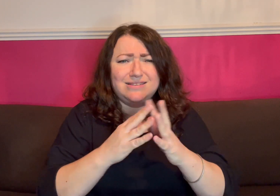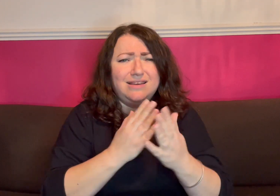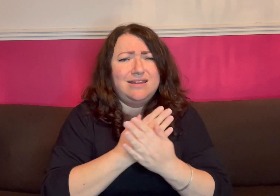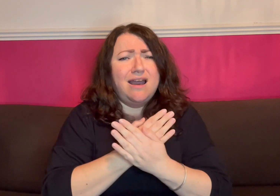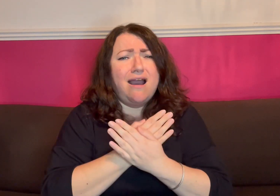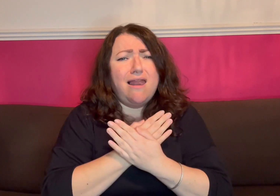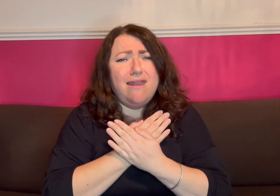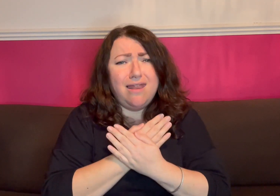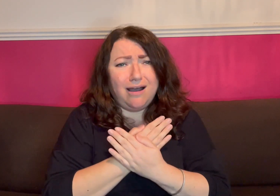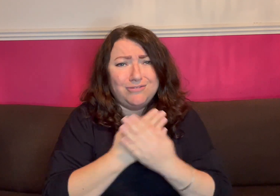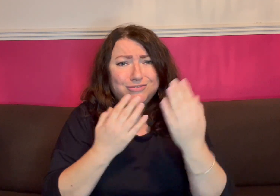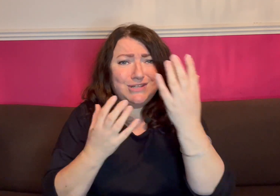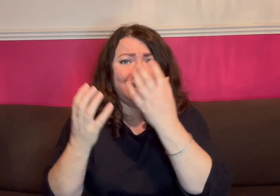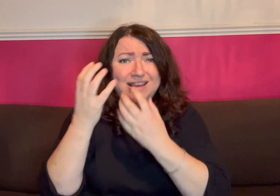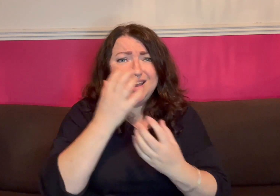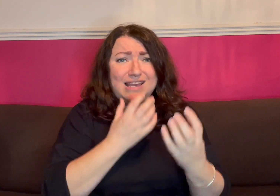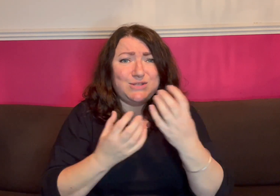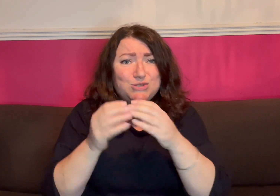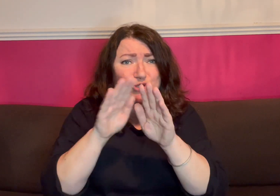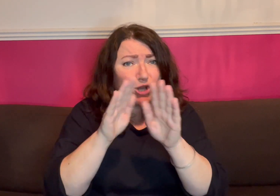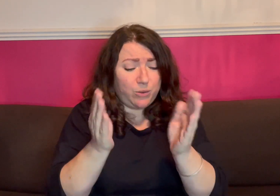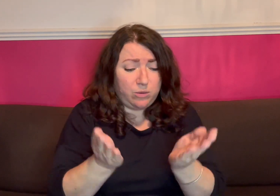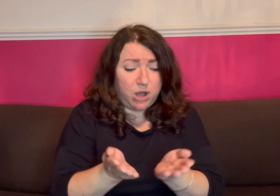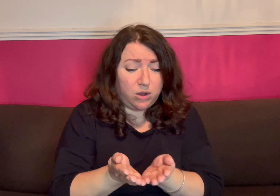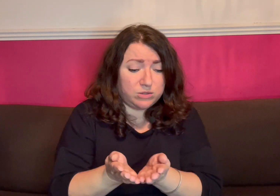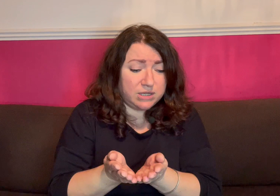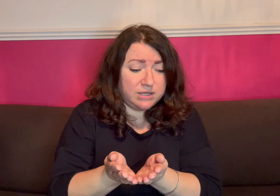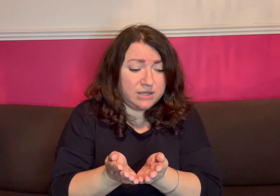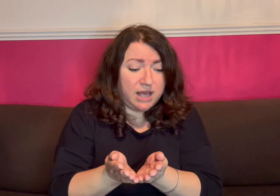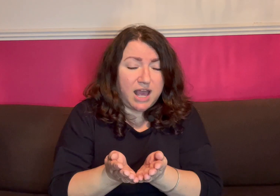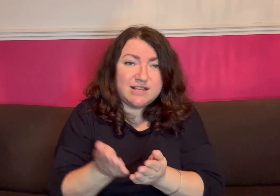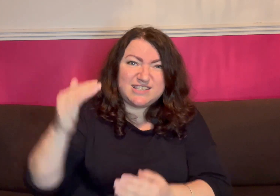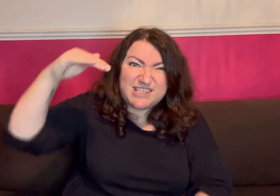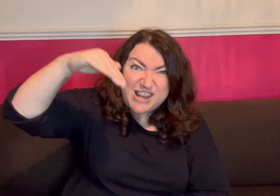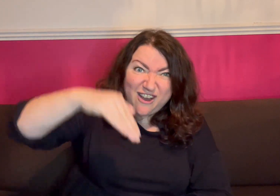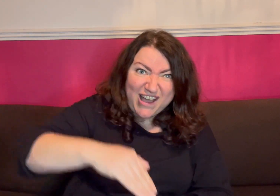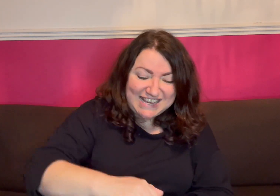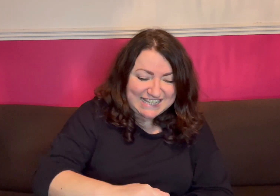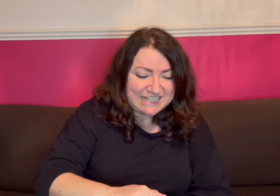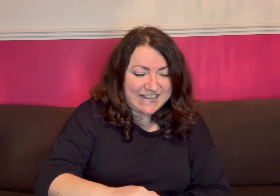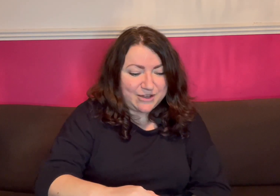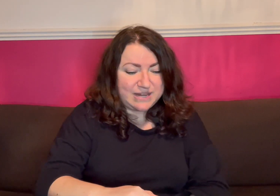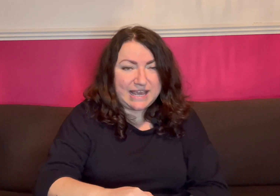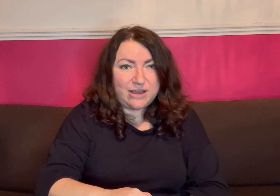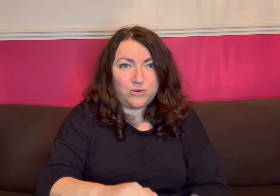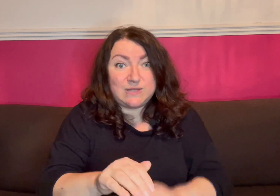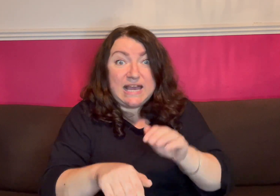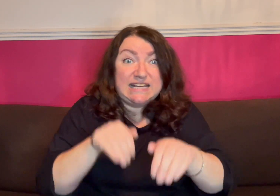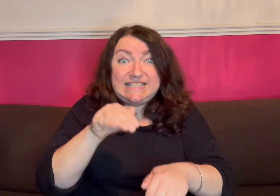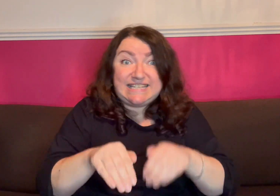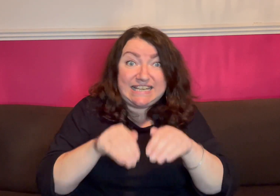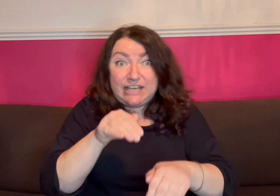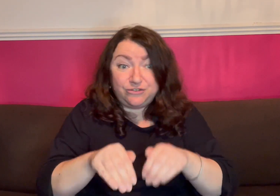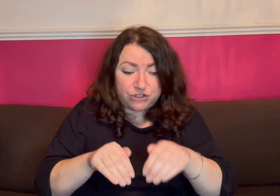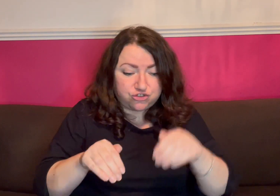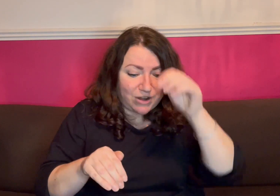Wellington loved his snowy world, sliding down hills, digging for